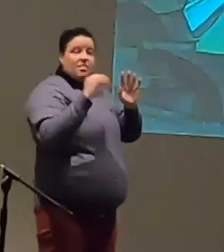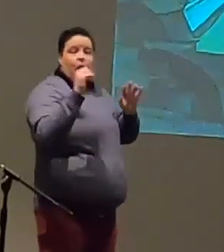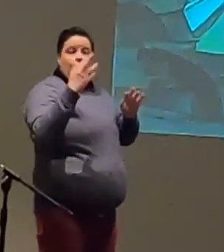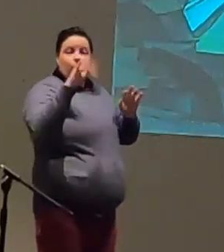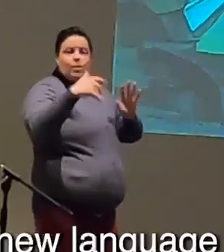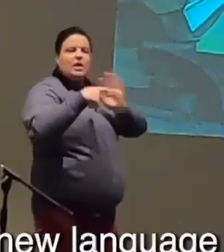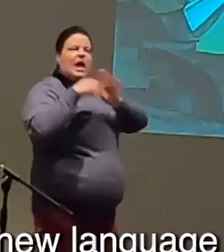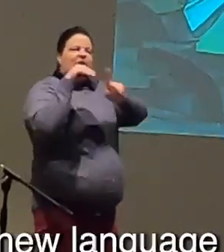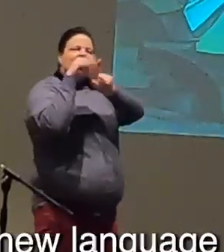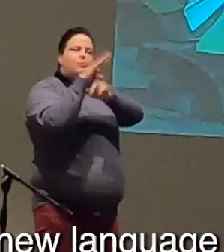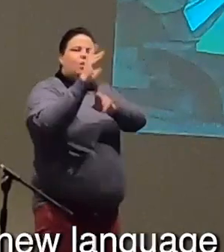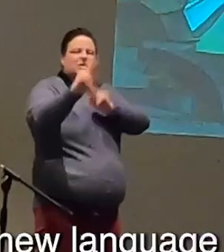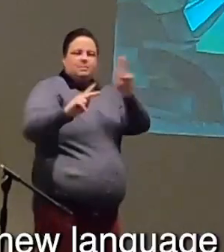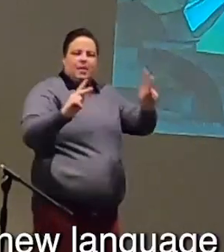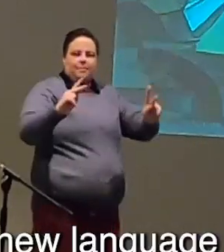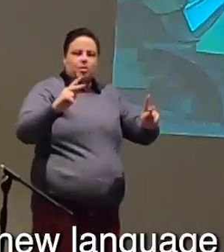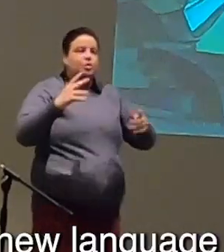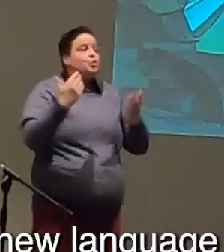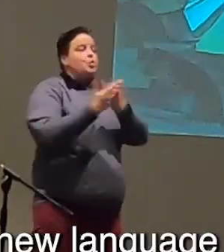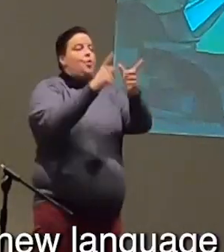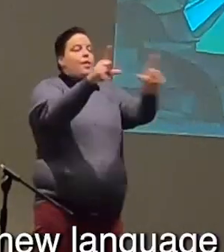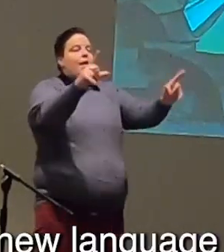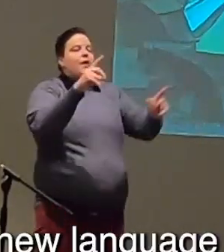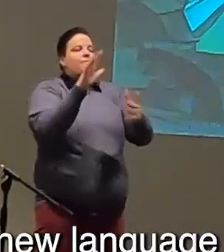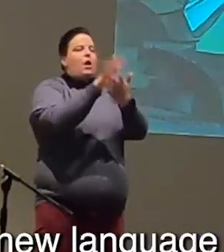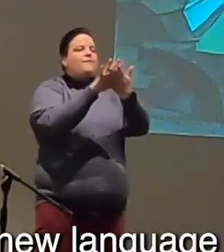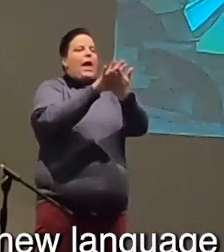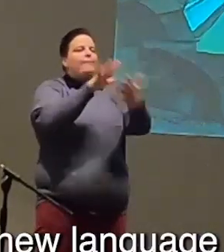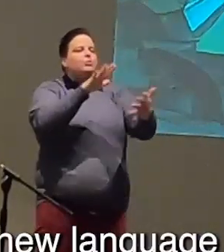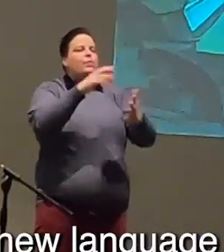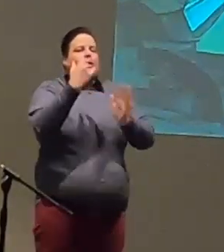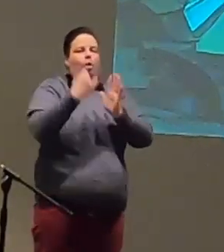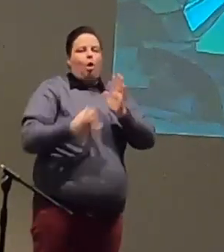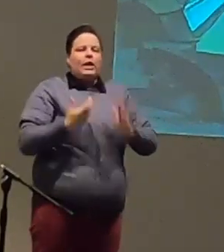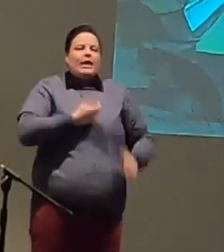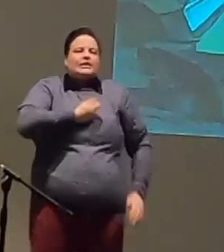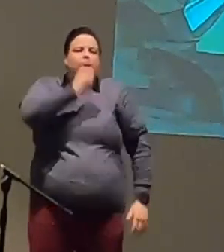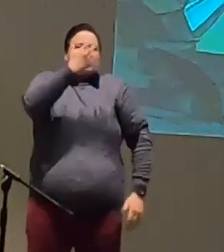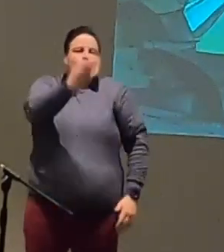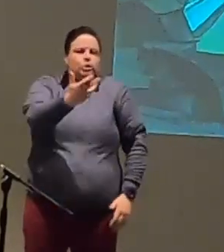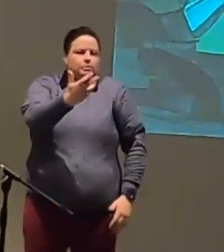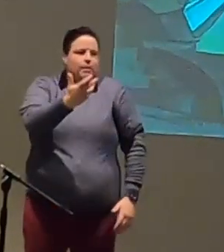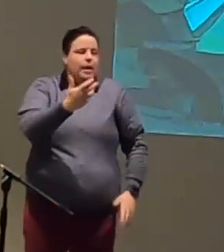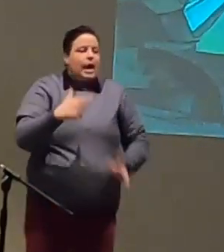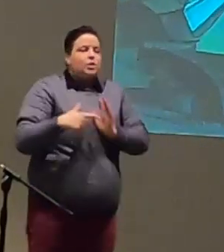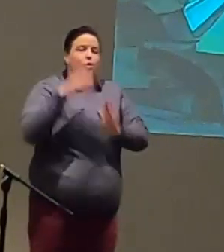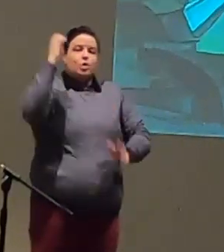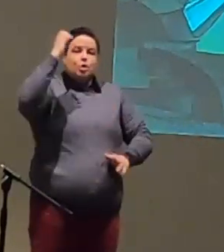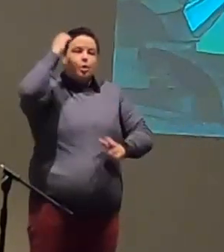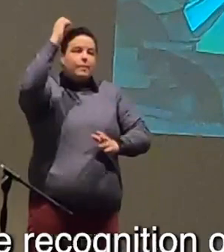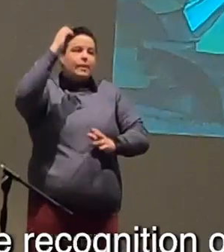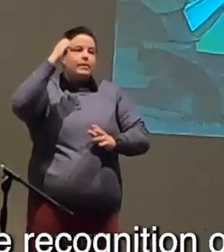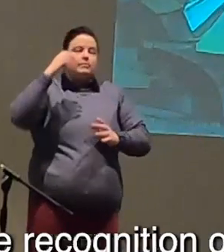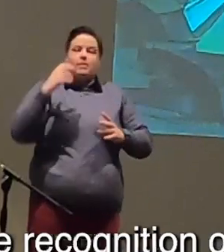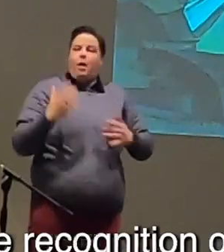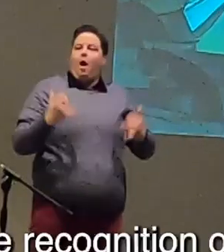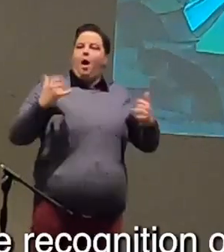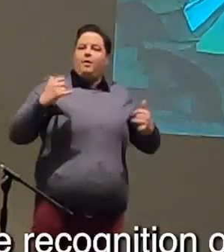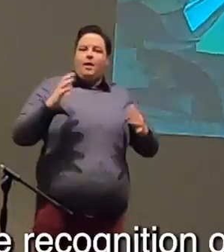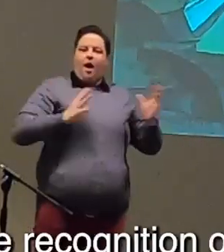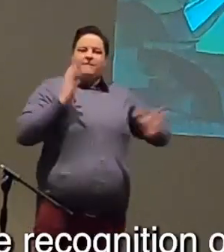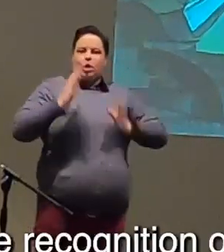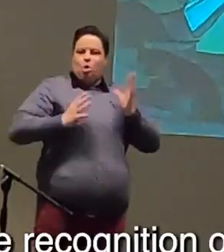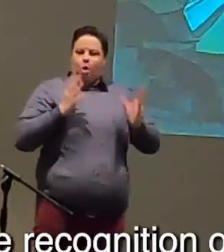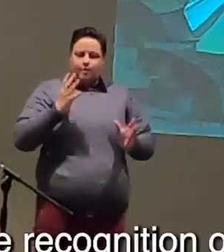exposed the public to a new language of abstract art and expressionism, and brought the style of European avant-garde to the recognition